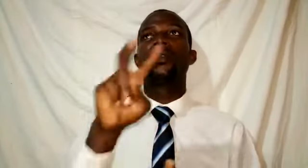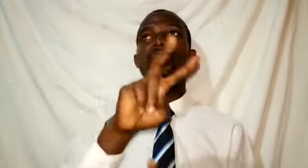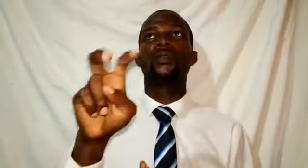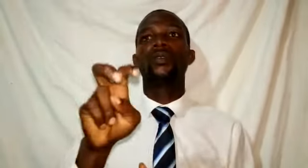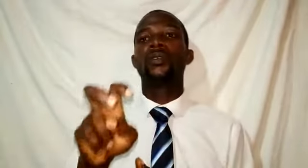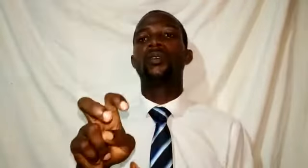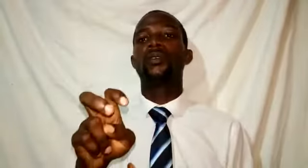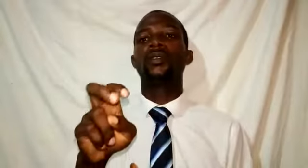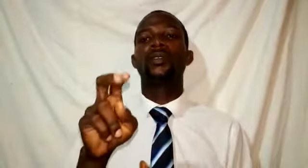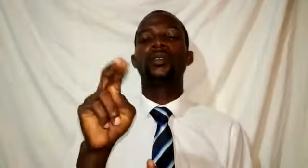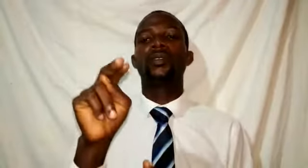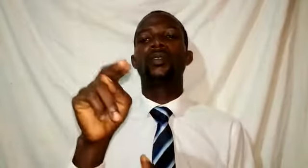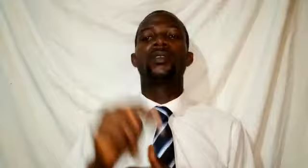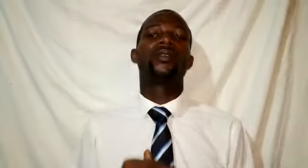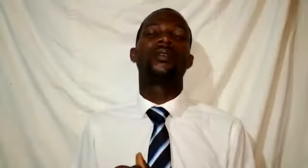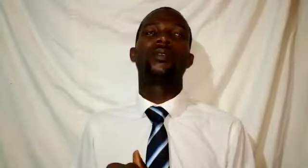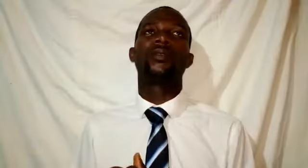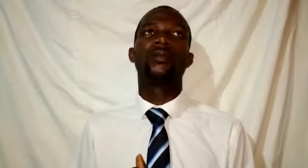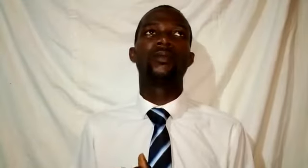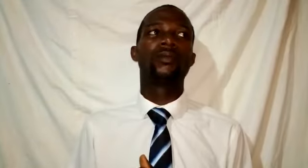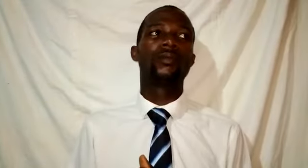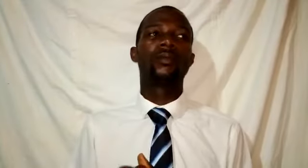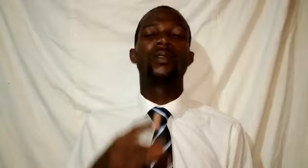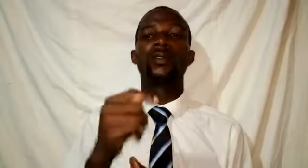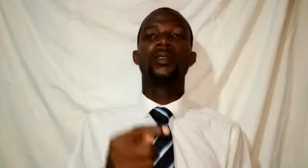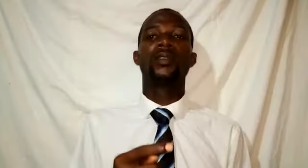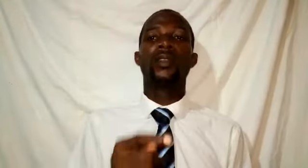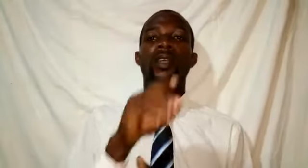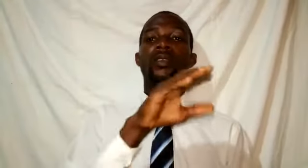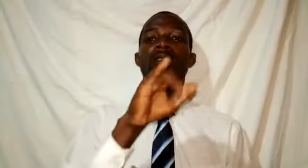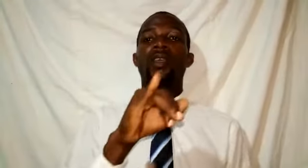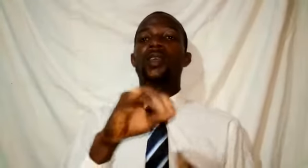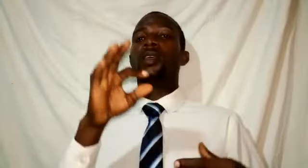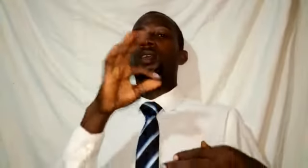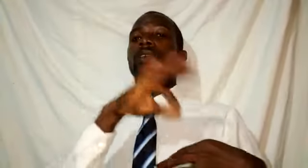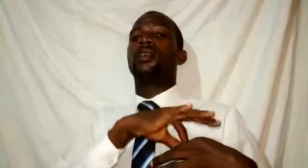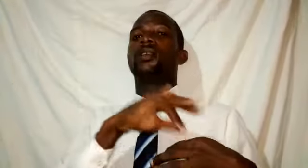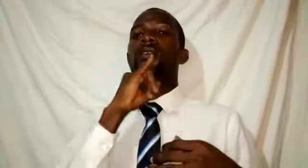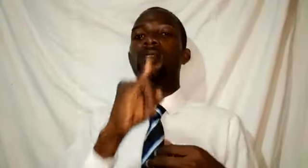8,200 naira. The compound interest is